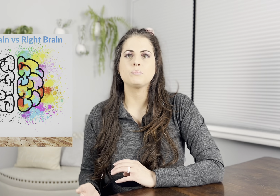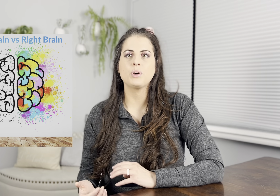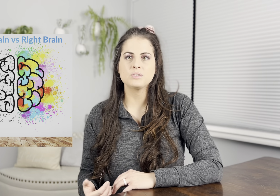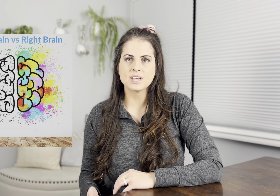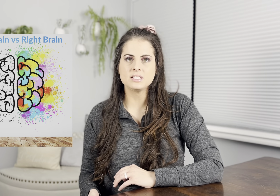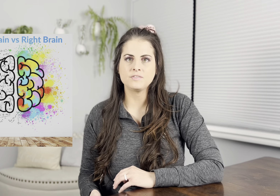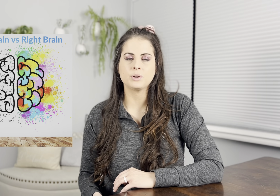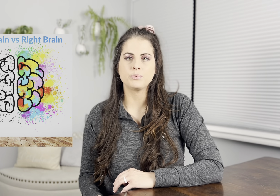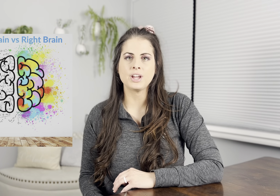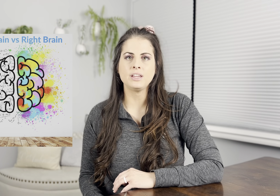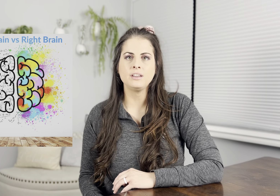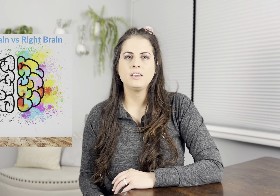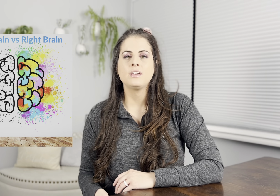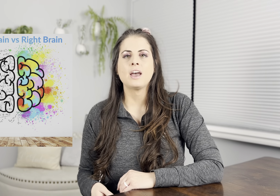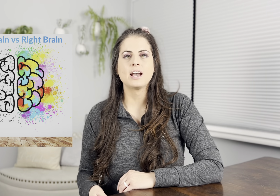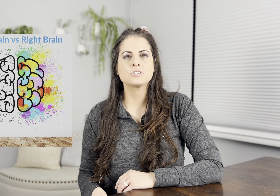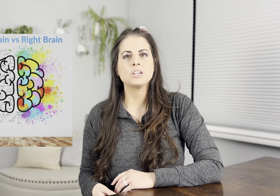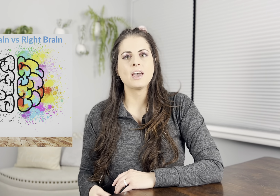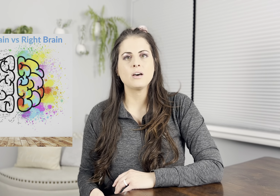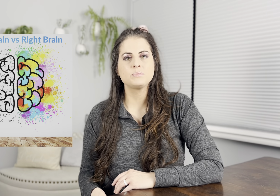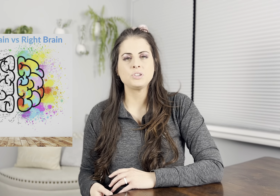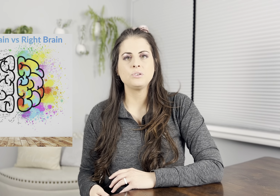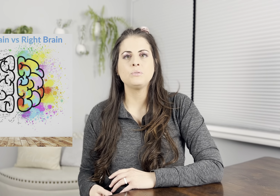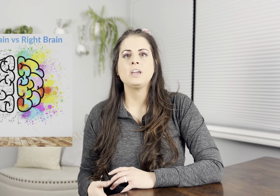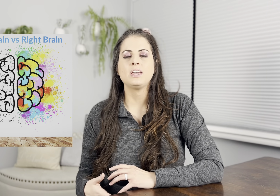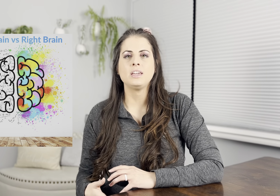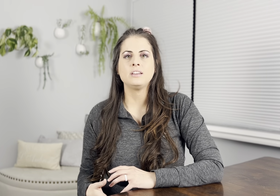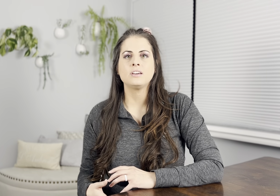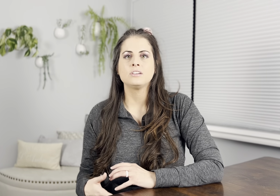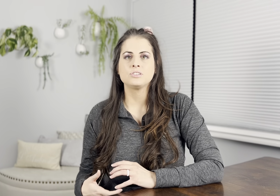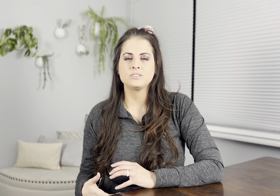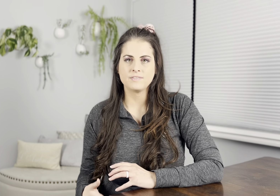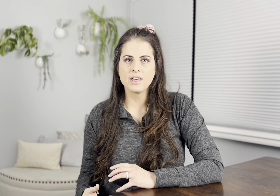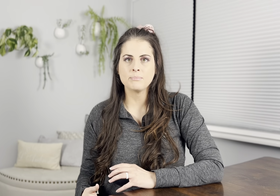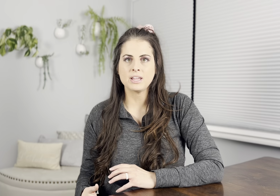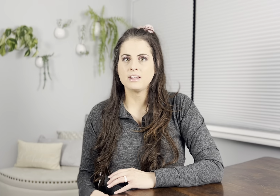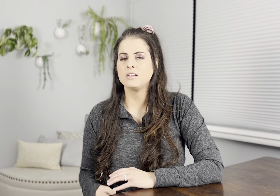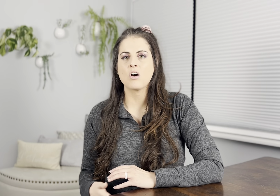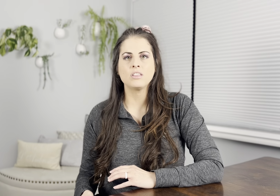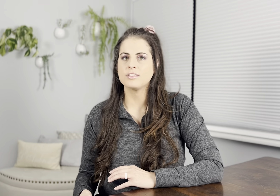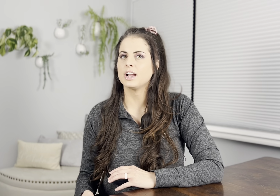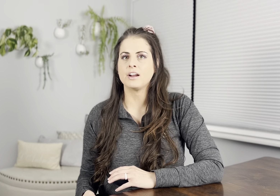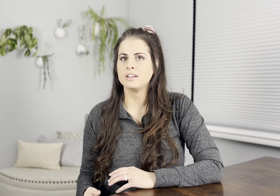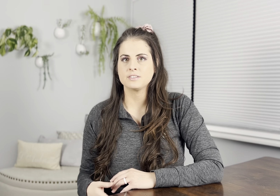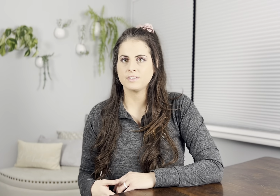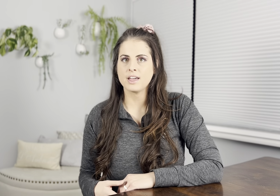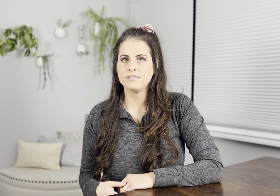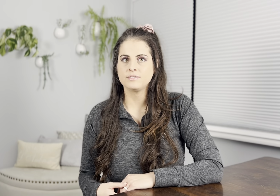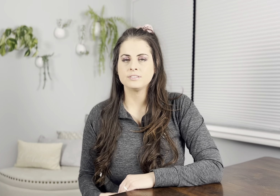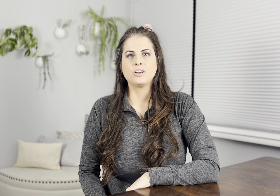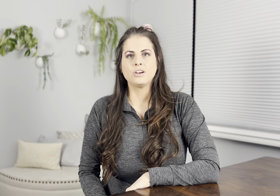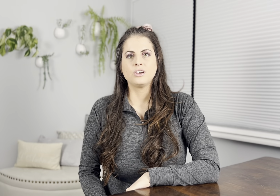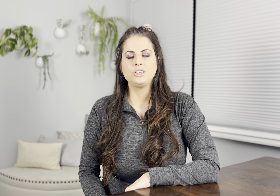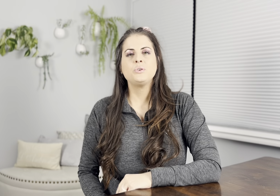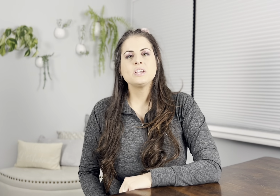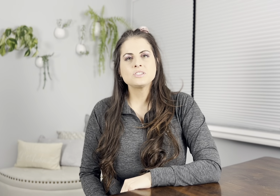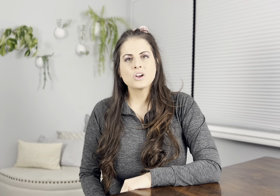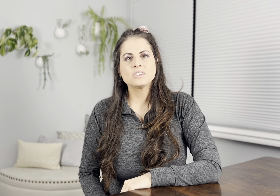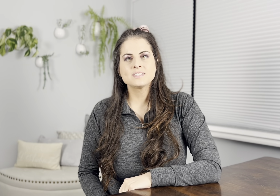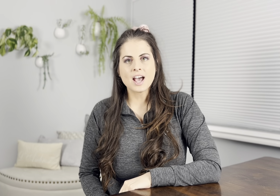both sides of your brain actually helps you in development in all other areas of life. You can start signing